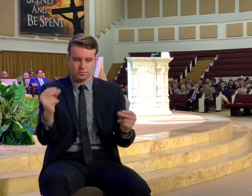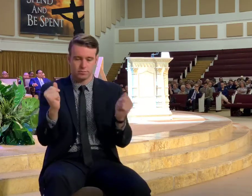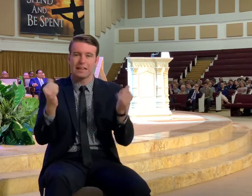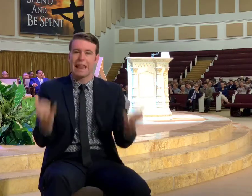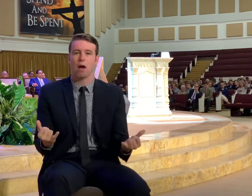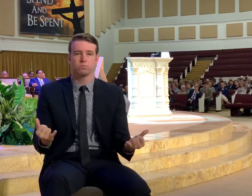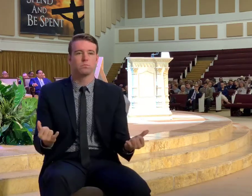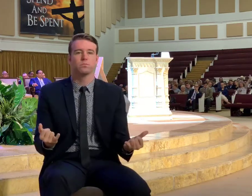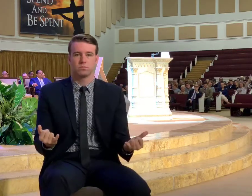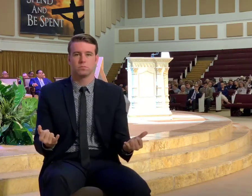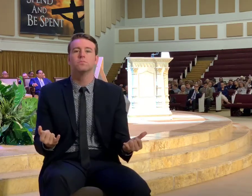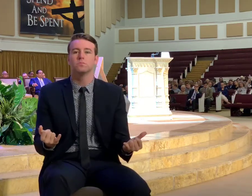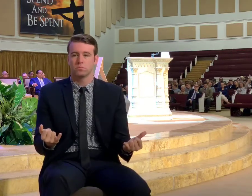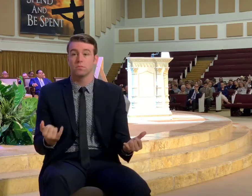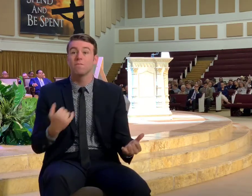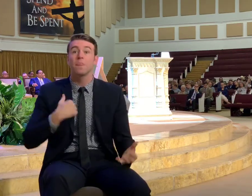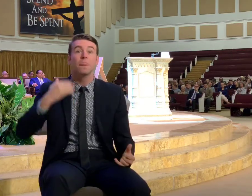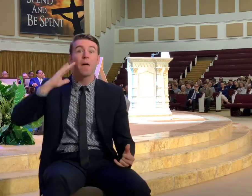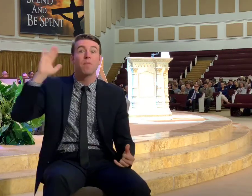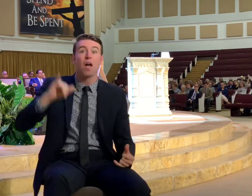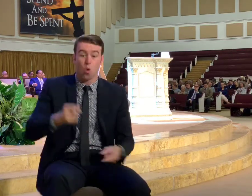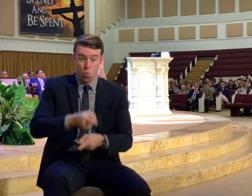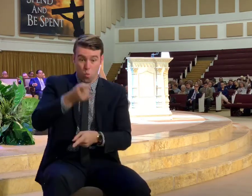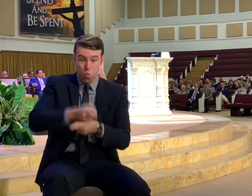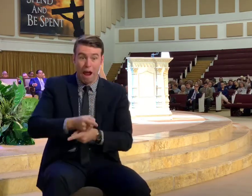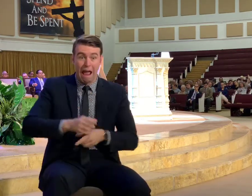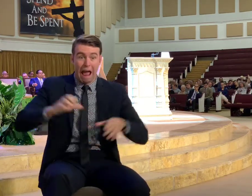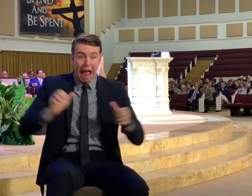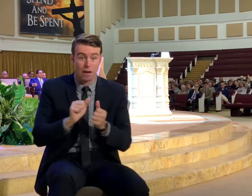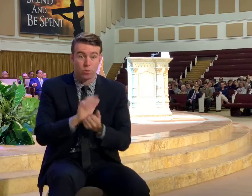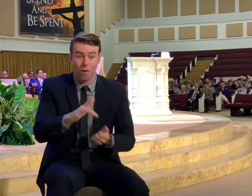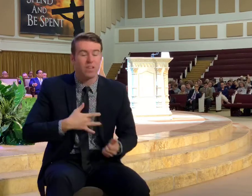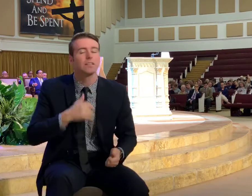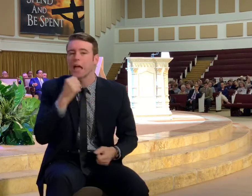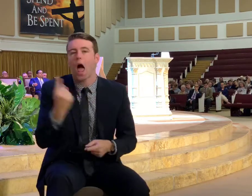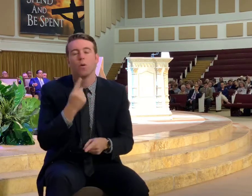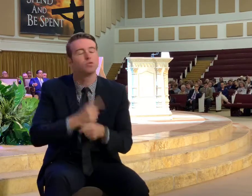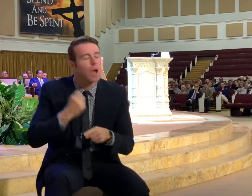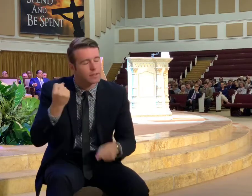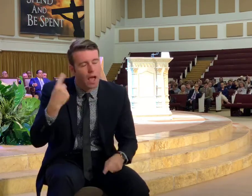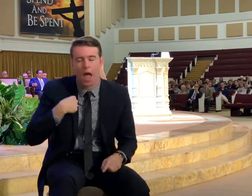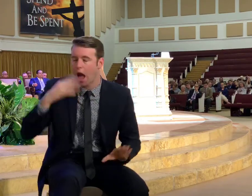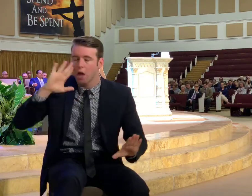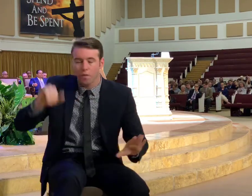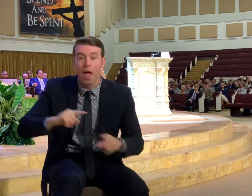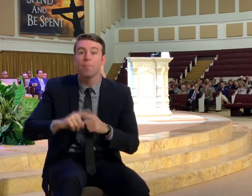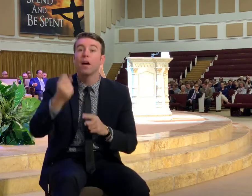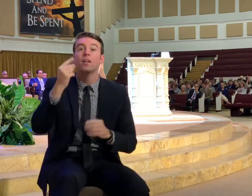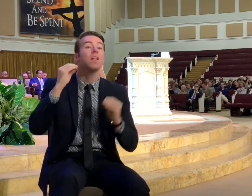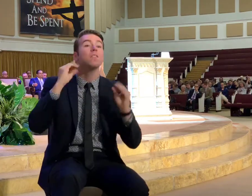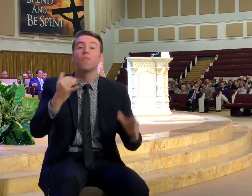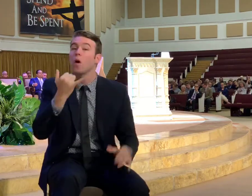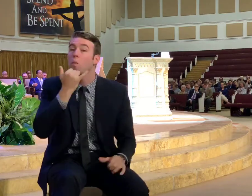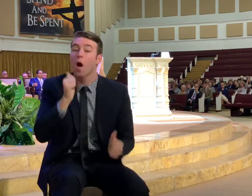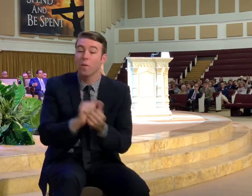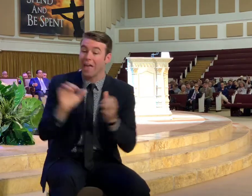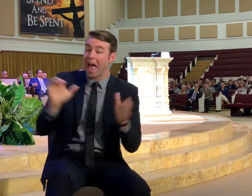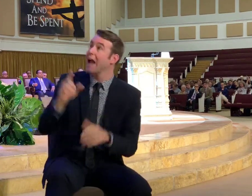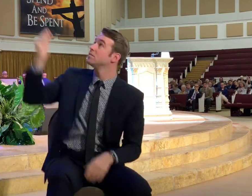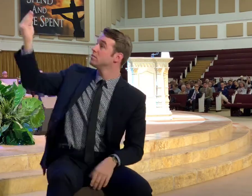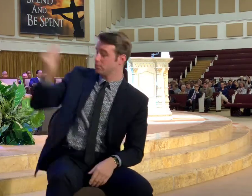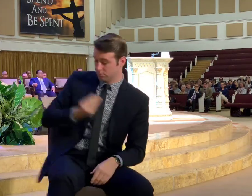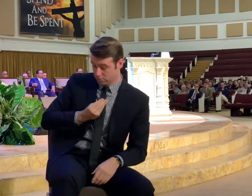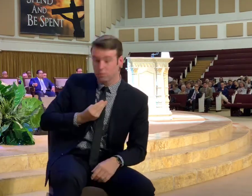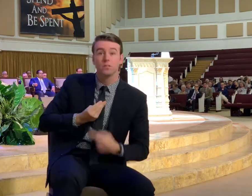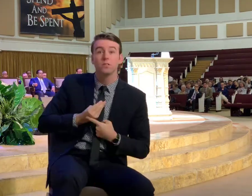moments. I know it's not always right to act on what you feel, but I want to tell you, in the house of God, there's nothing wrong with acting on what you